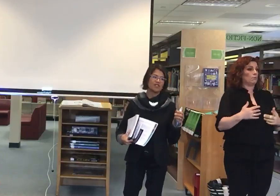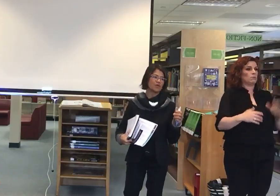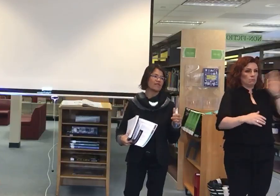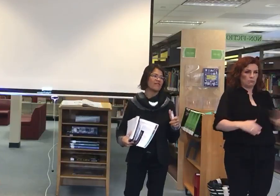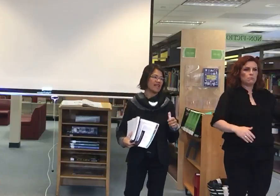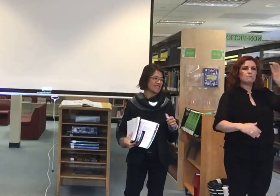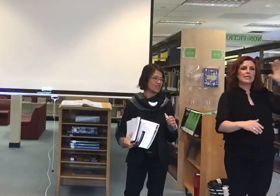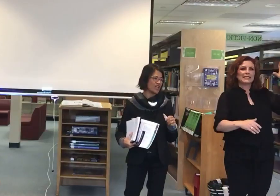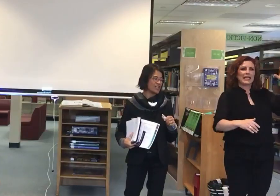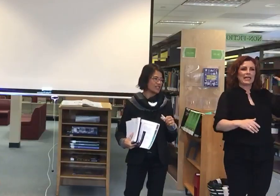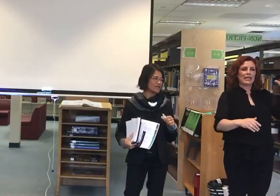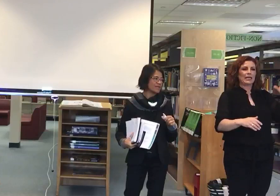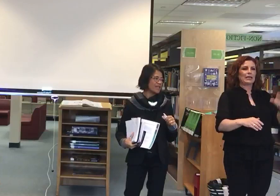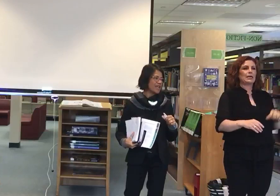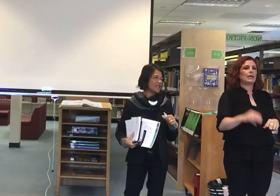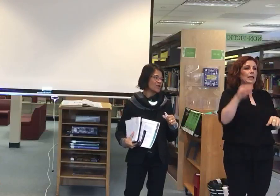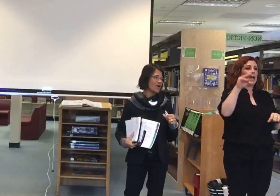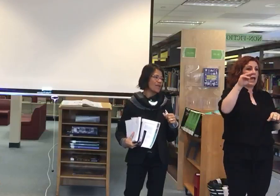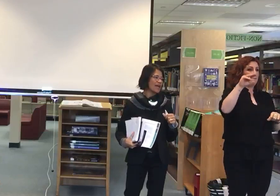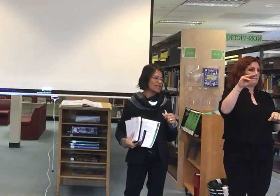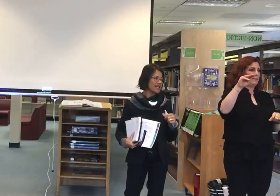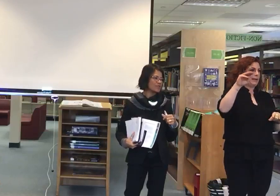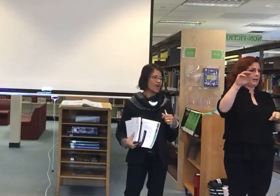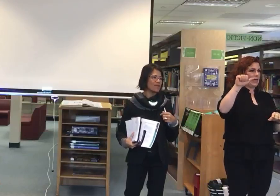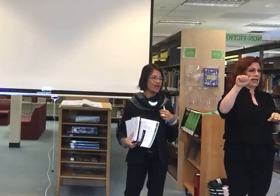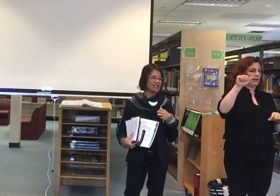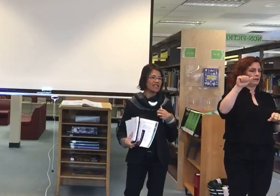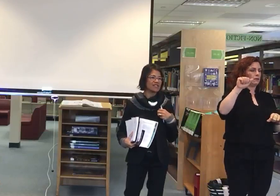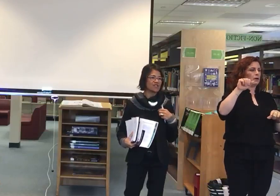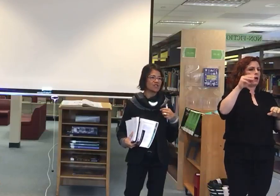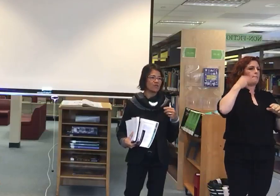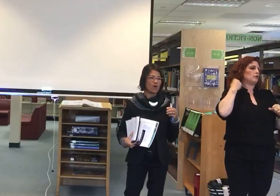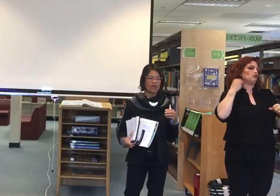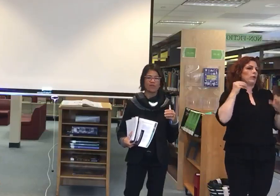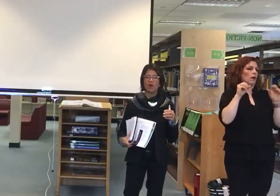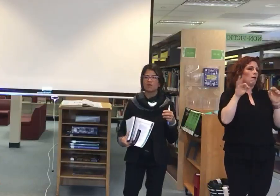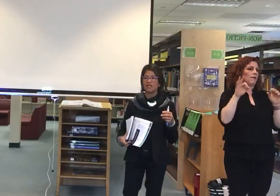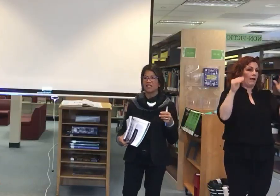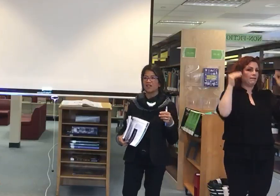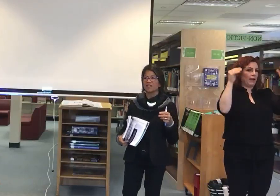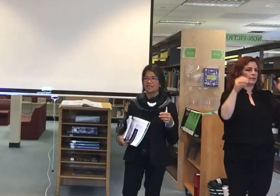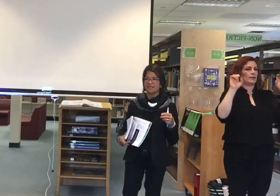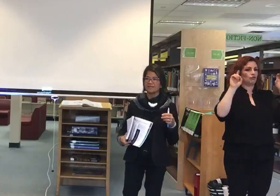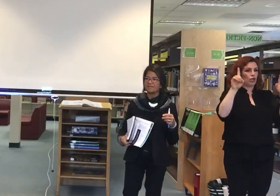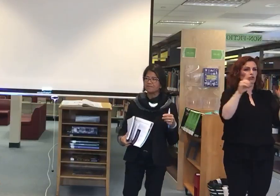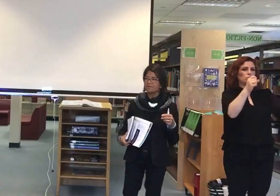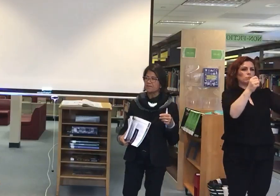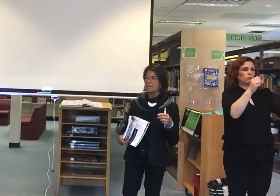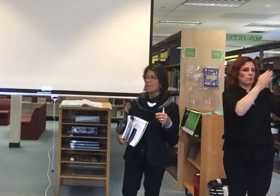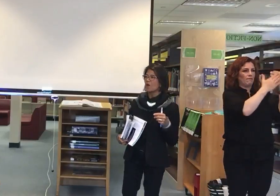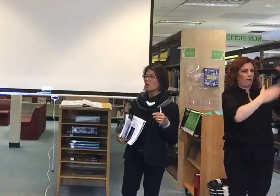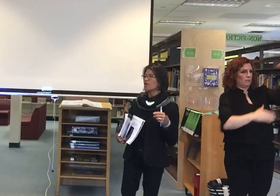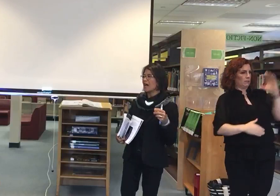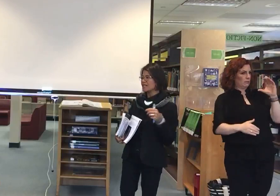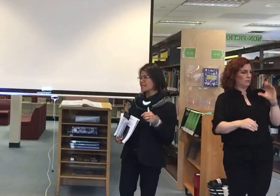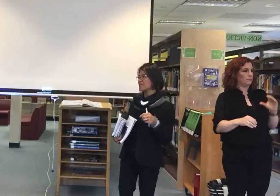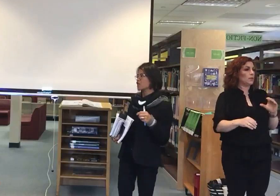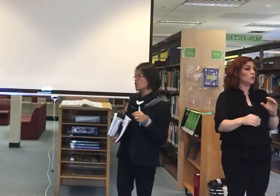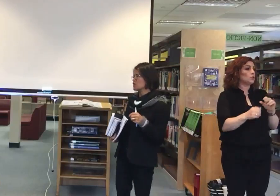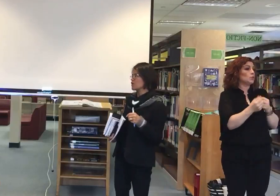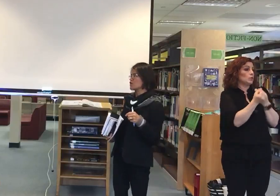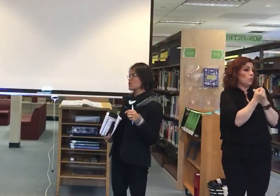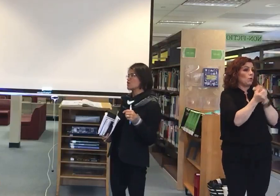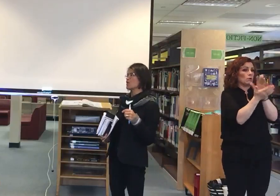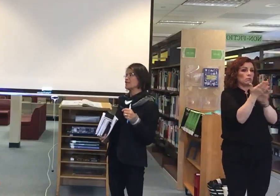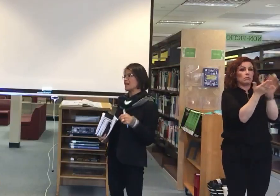by the Ministry of Advanced Education. And so our mandate primarily is to support the post-secondary system with access